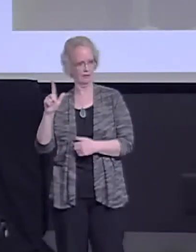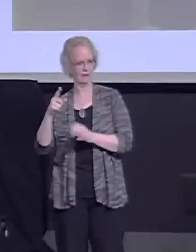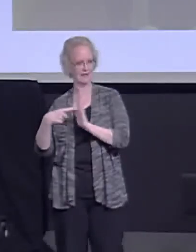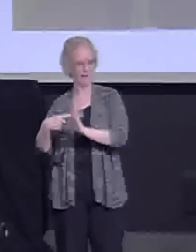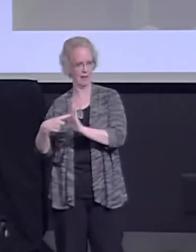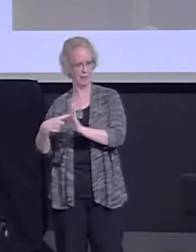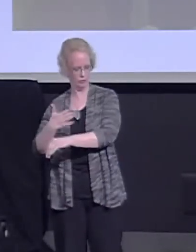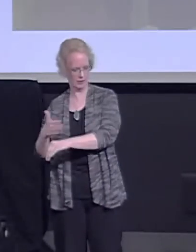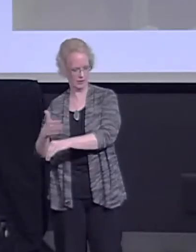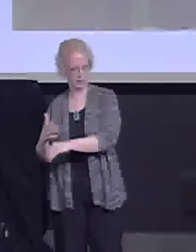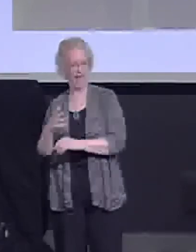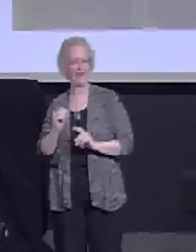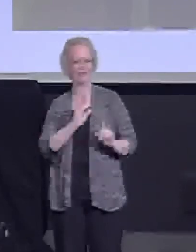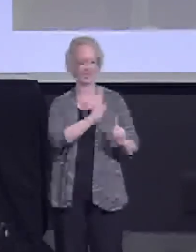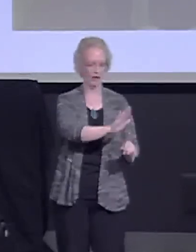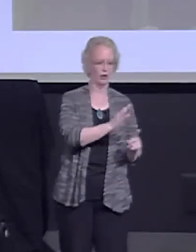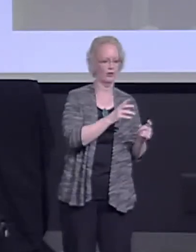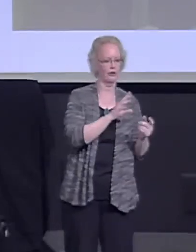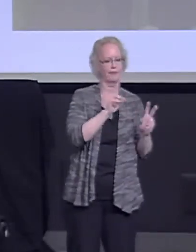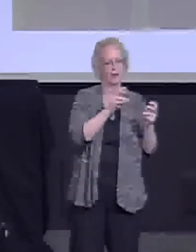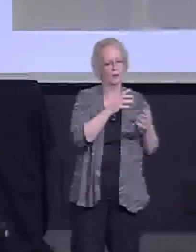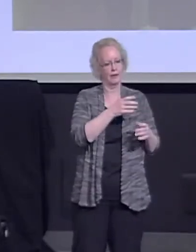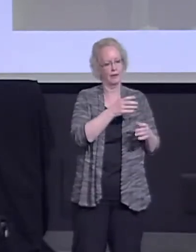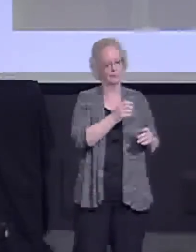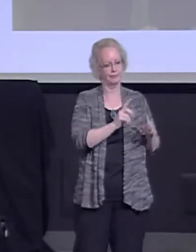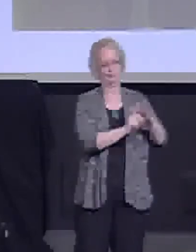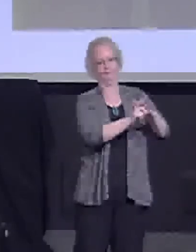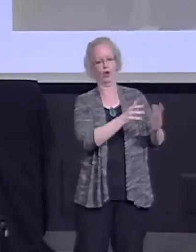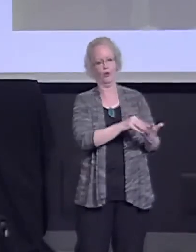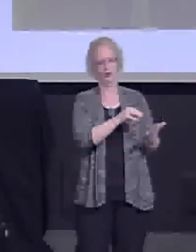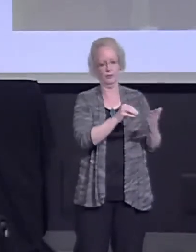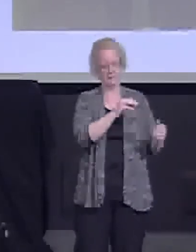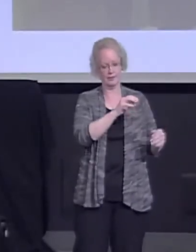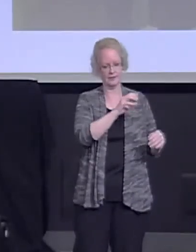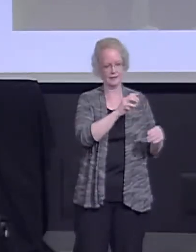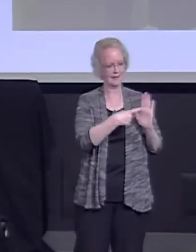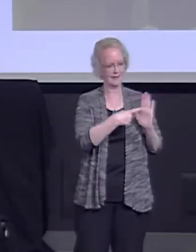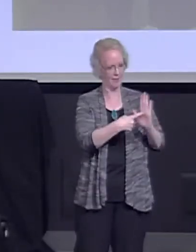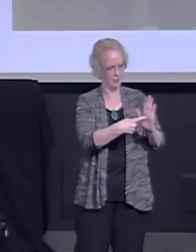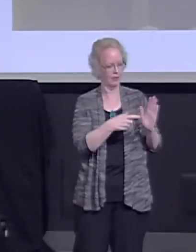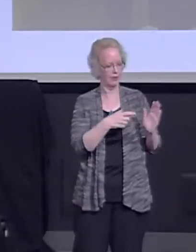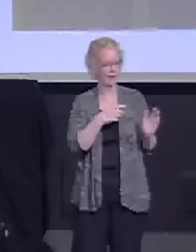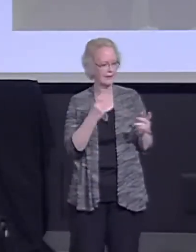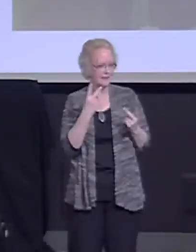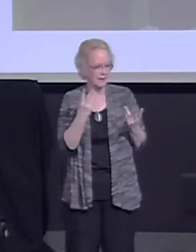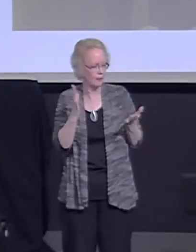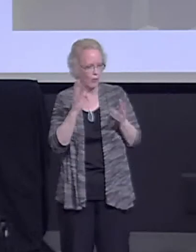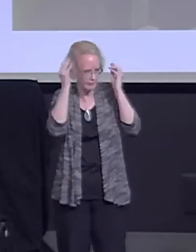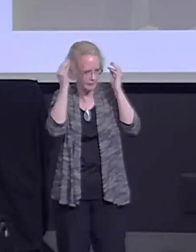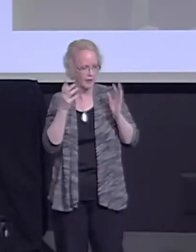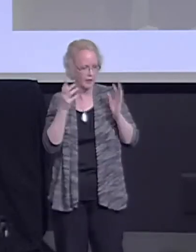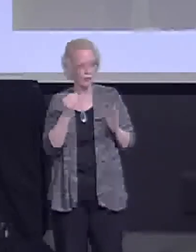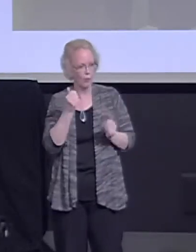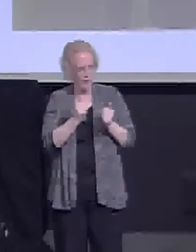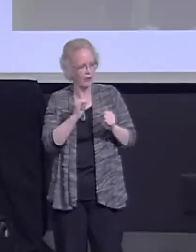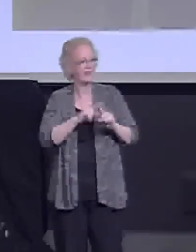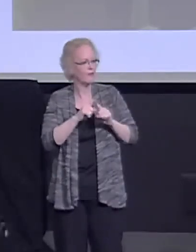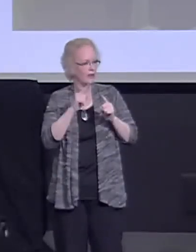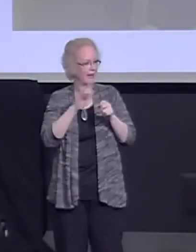from each other. Is this the same for them? So in terms of categorization, you know, this is actually another problem in